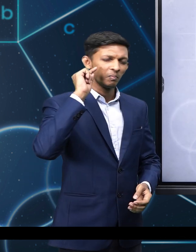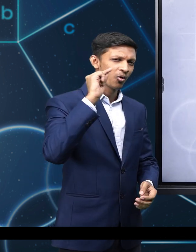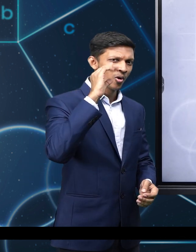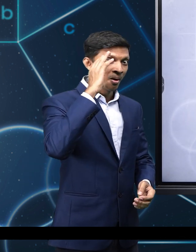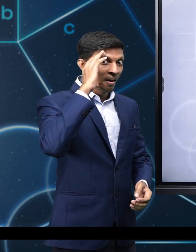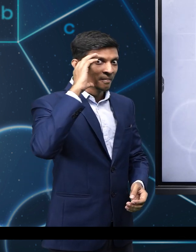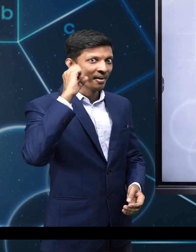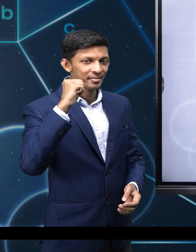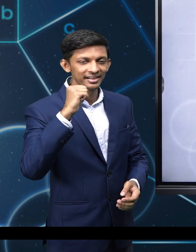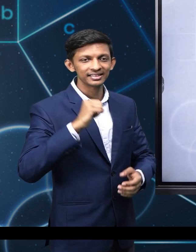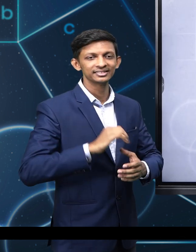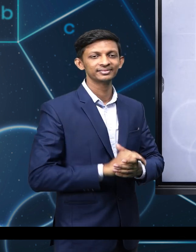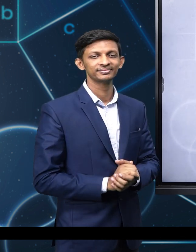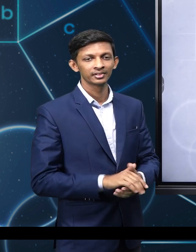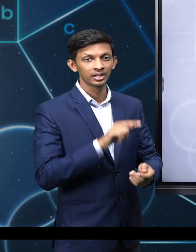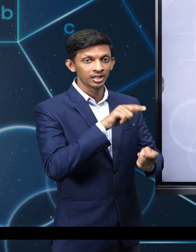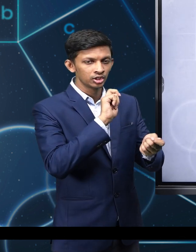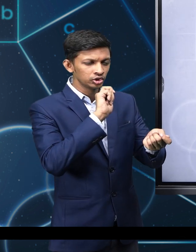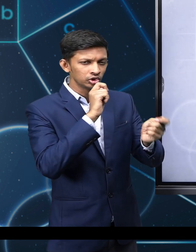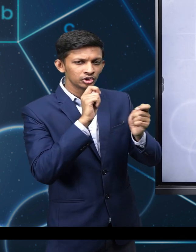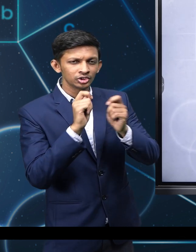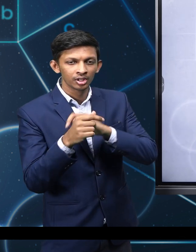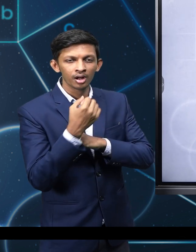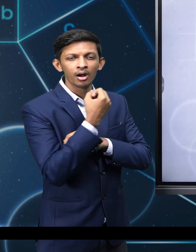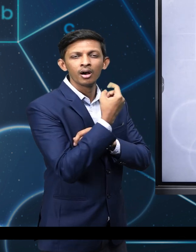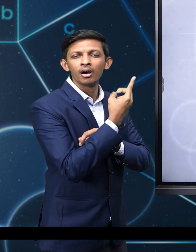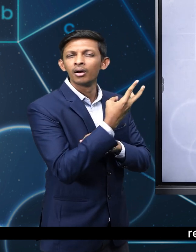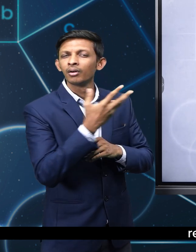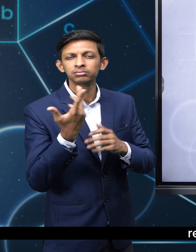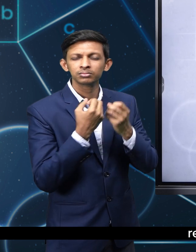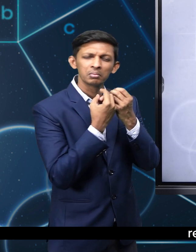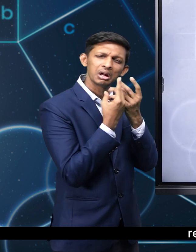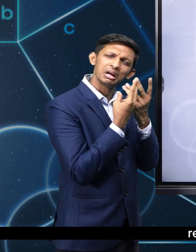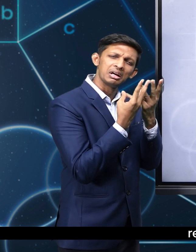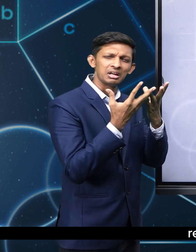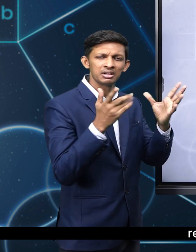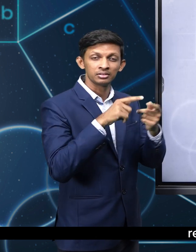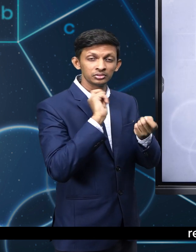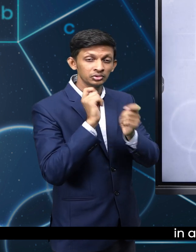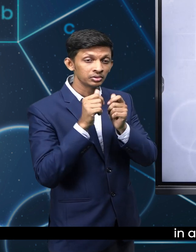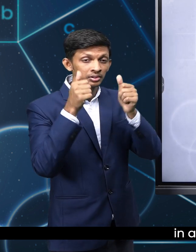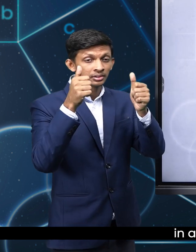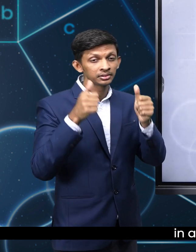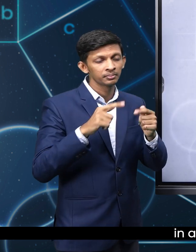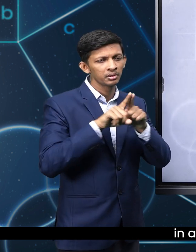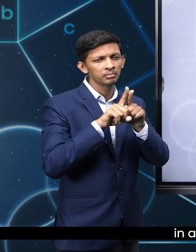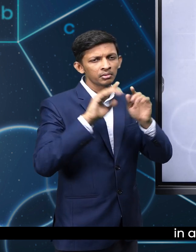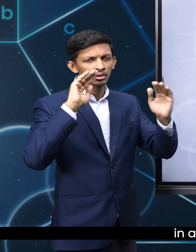Points to remember. A change in one quantity results in a corresponding change in another quantity is